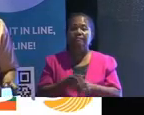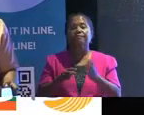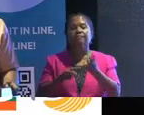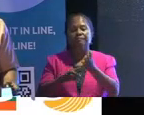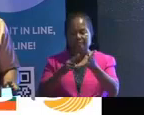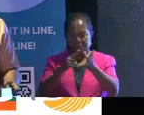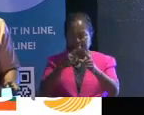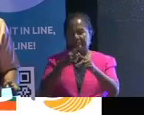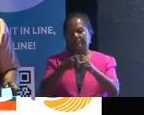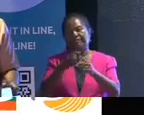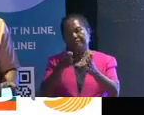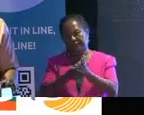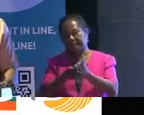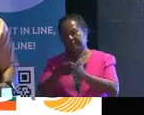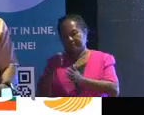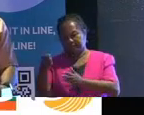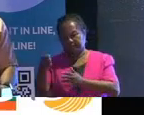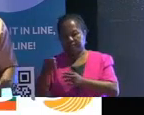on that allowance.